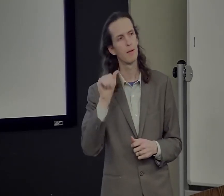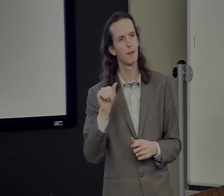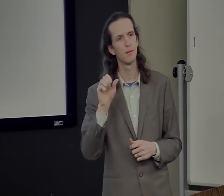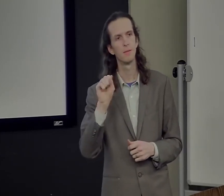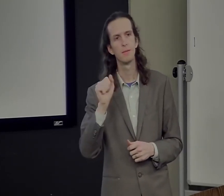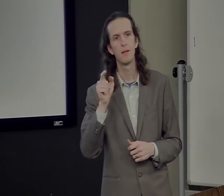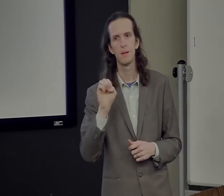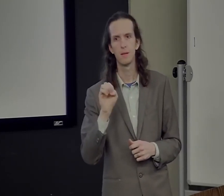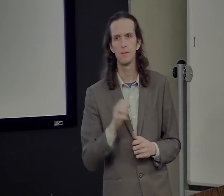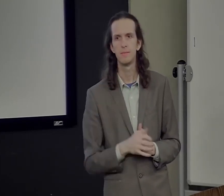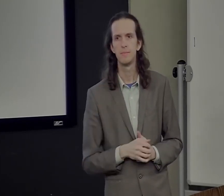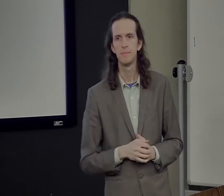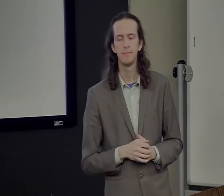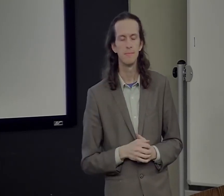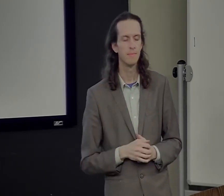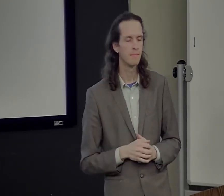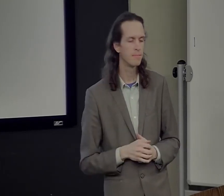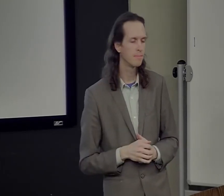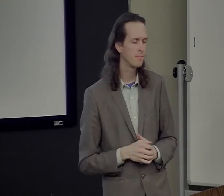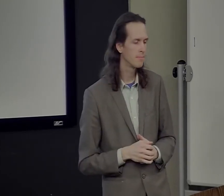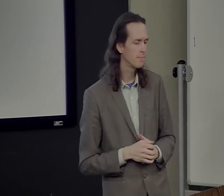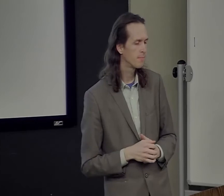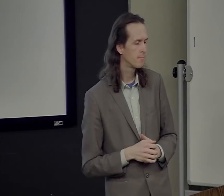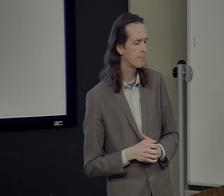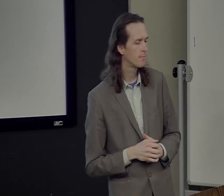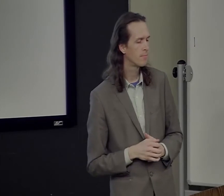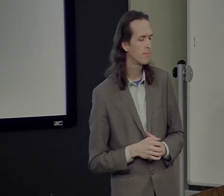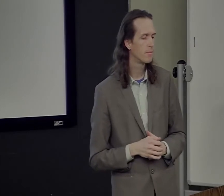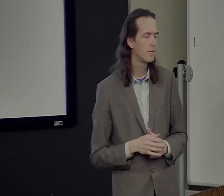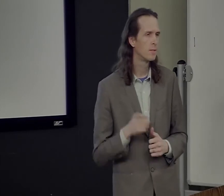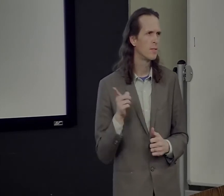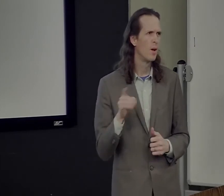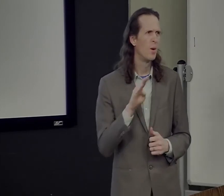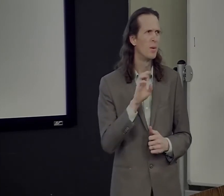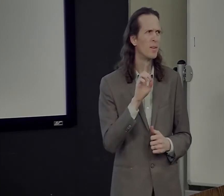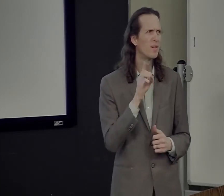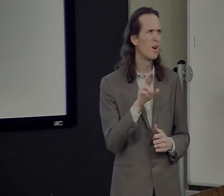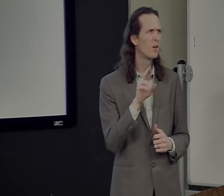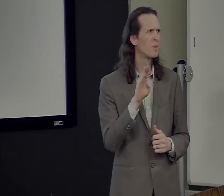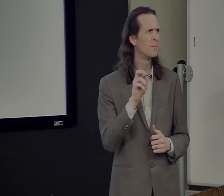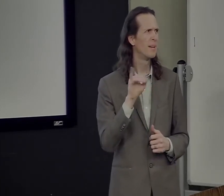postdoctoral training at MIT under Professor Rebecca Sachs.